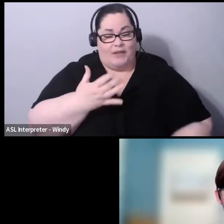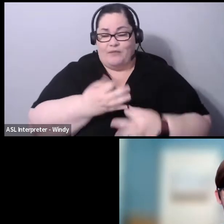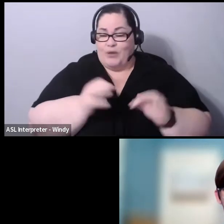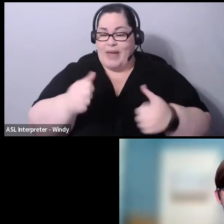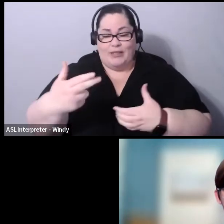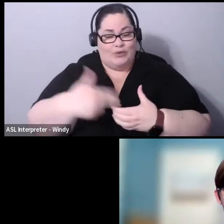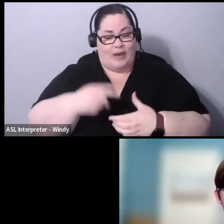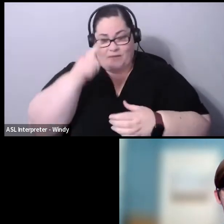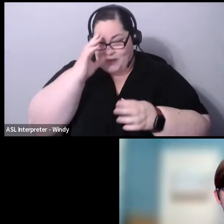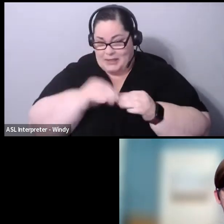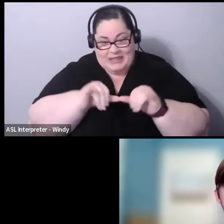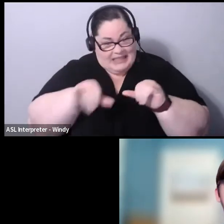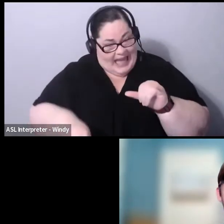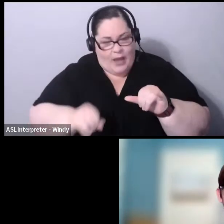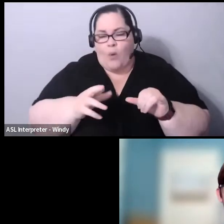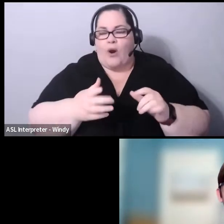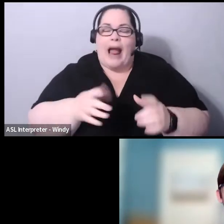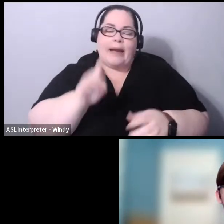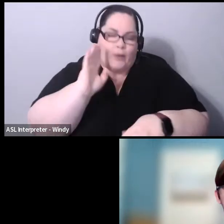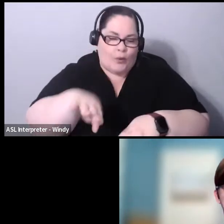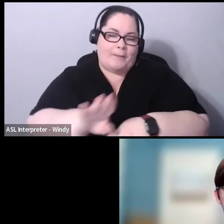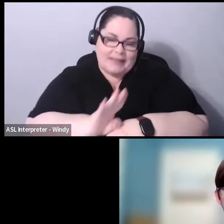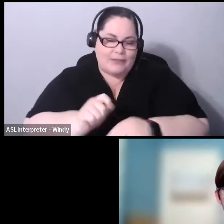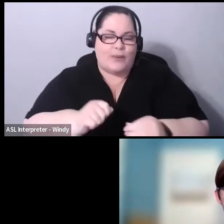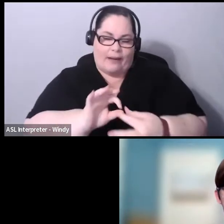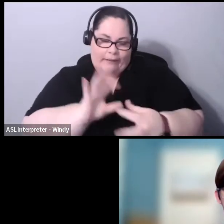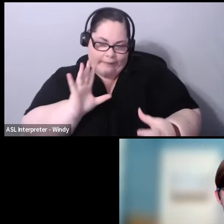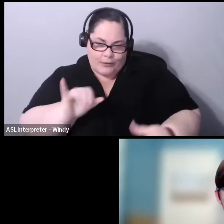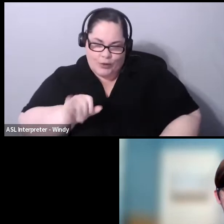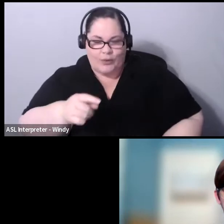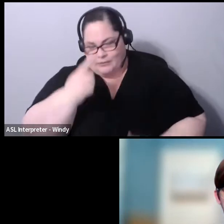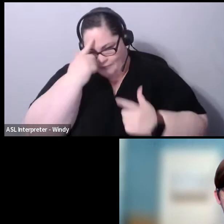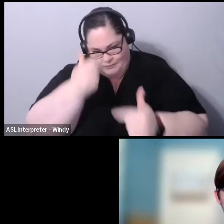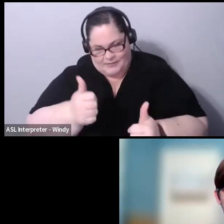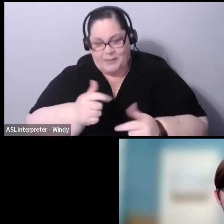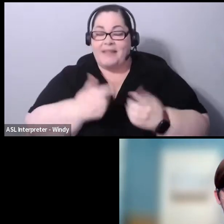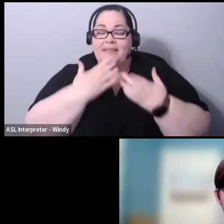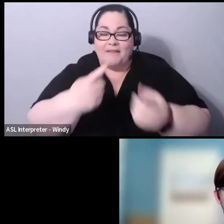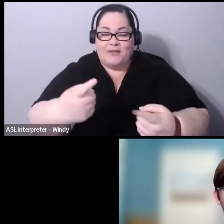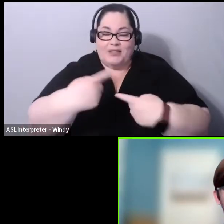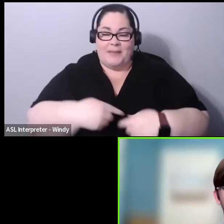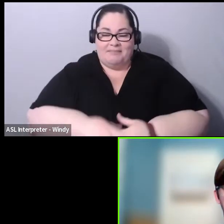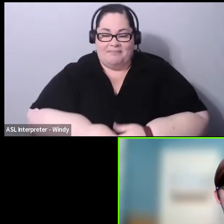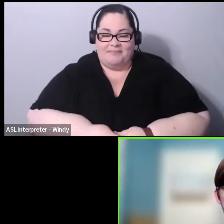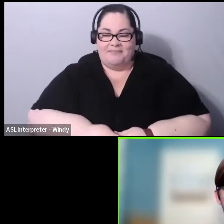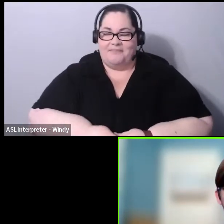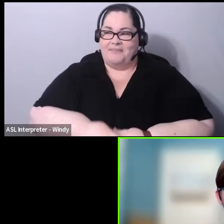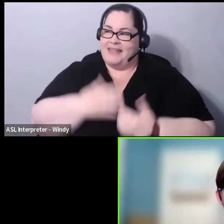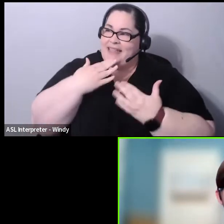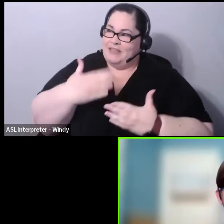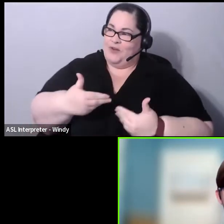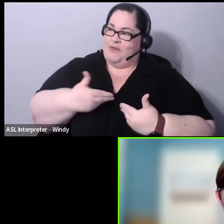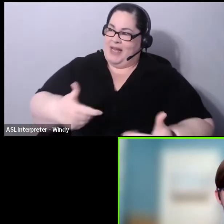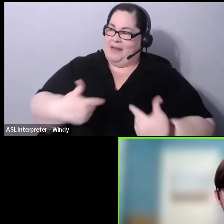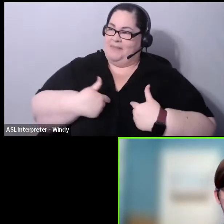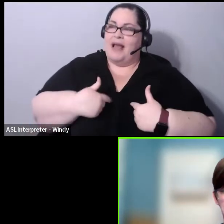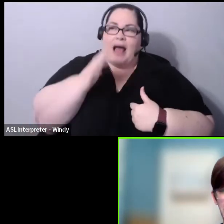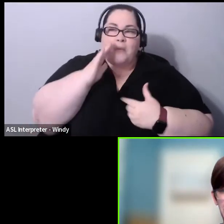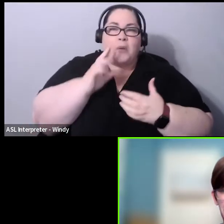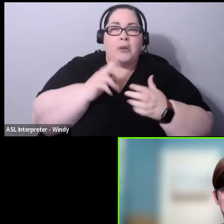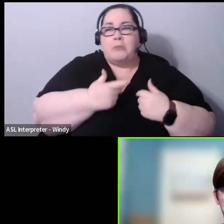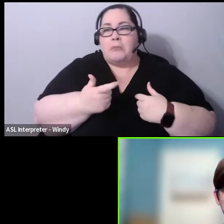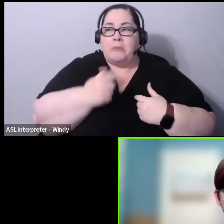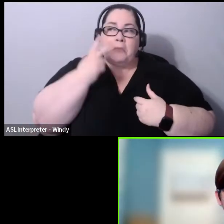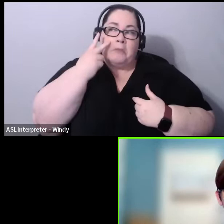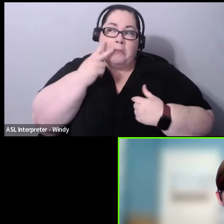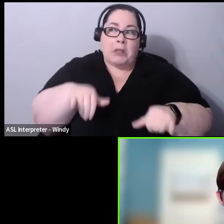for the meeting or pop off. I know you're really busy too. So thanks for being here. Thank you for having me here. I will definitely Sure. check it out and stick